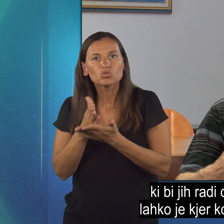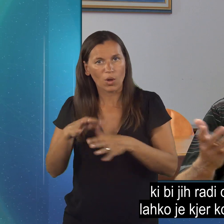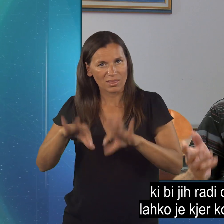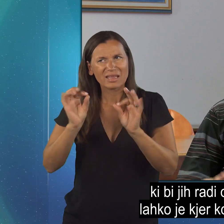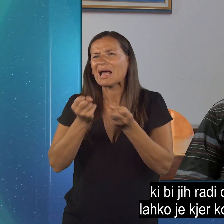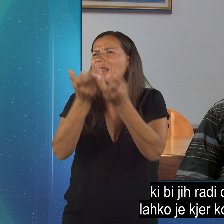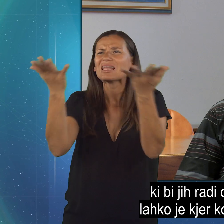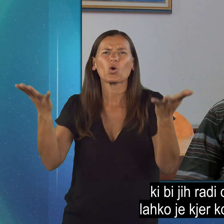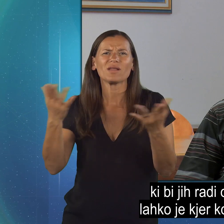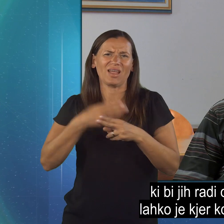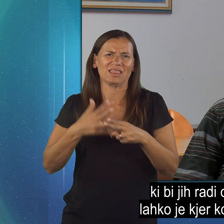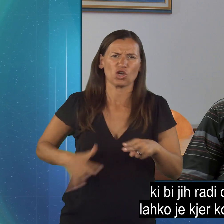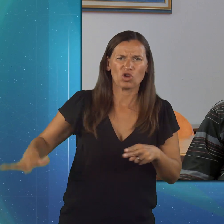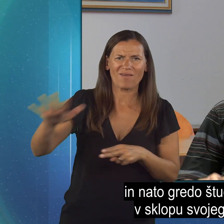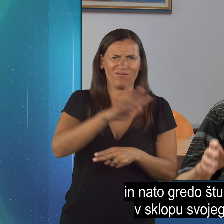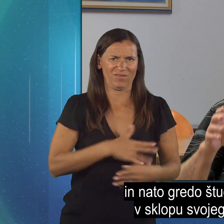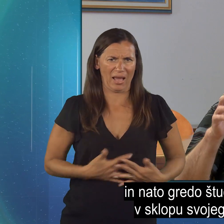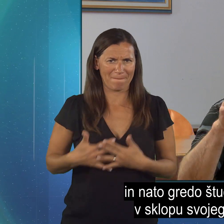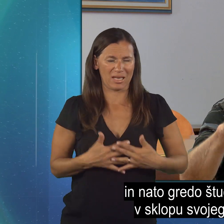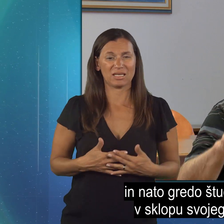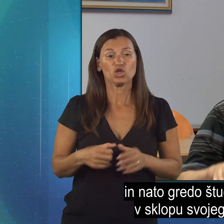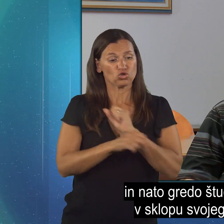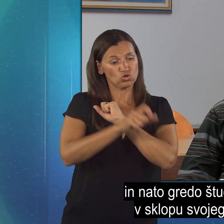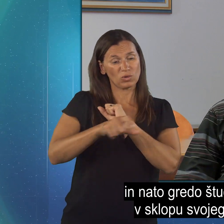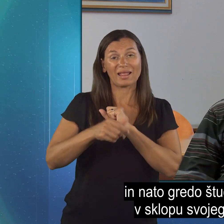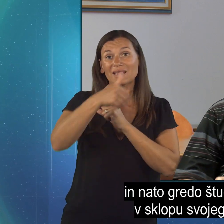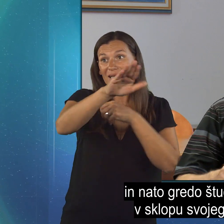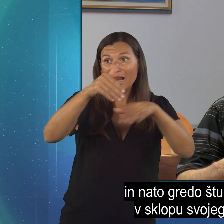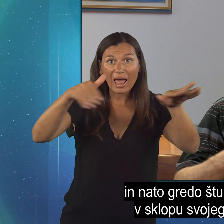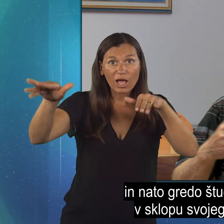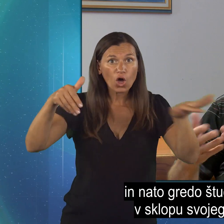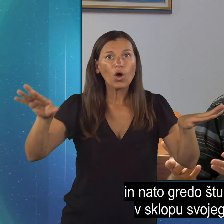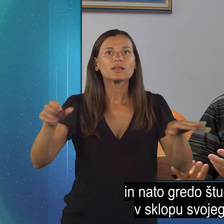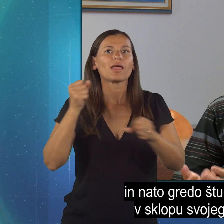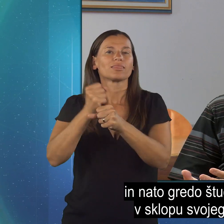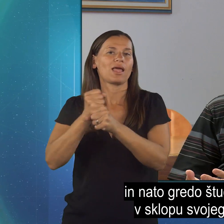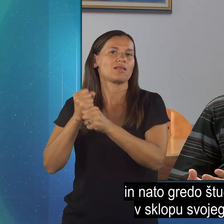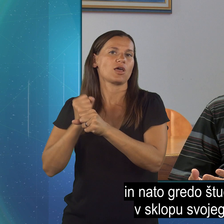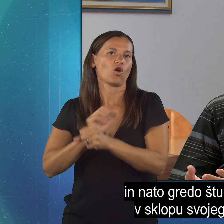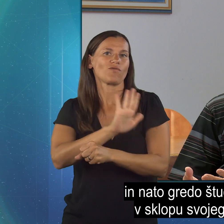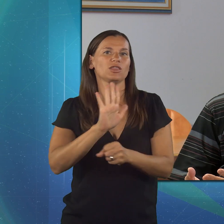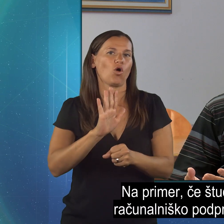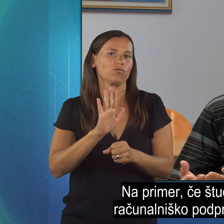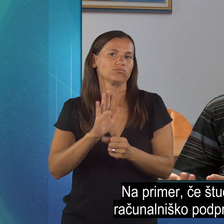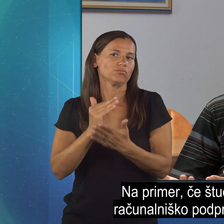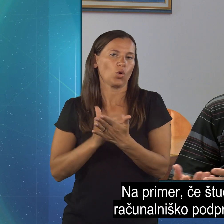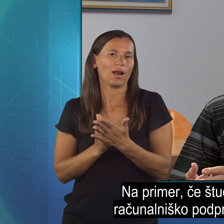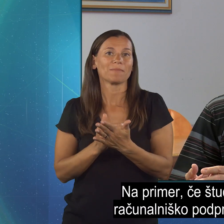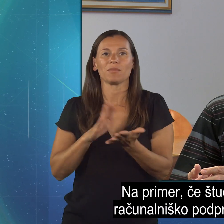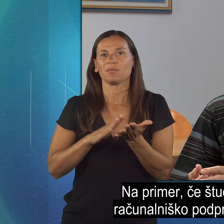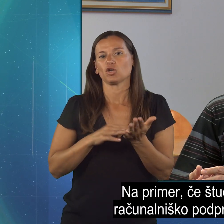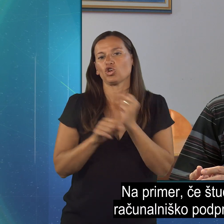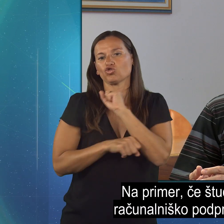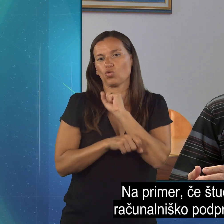work, can be anywhere in the country. And then the students go there and they work in their program. And so let's say the